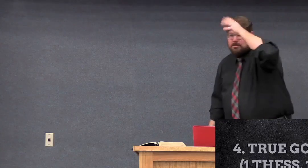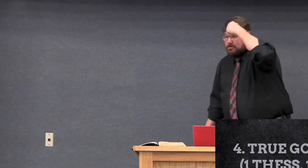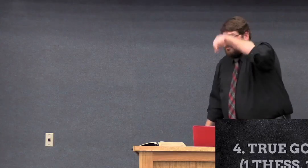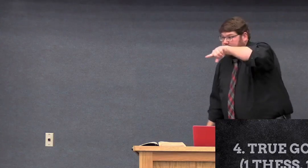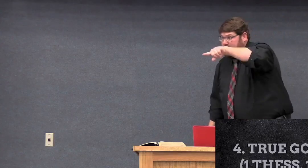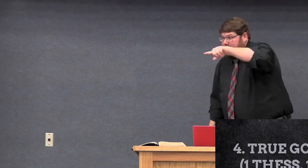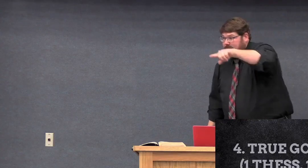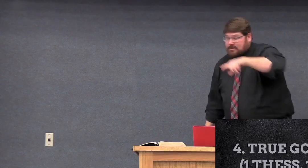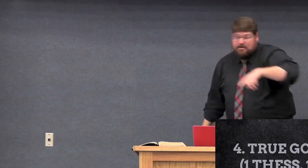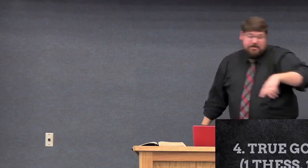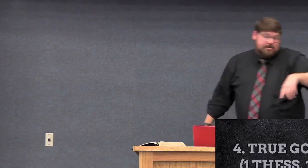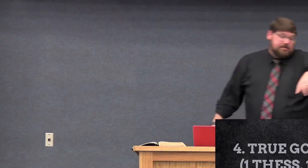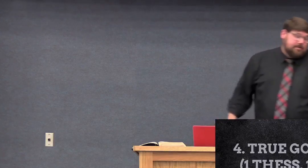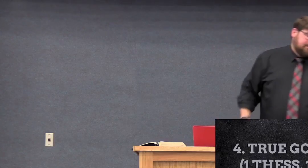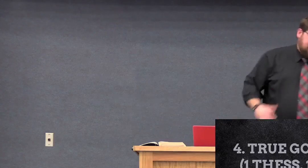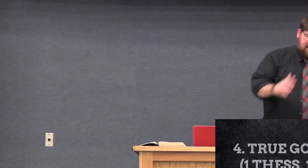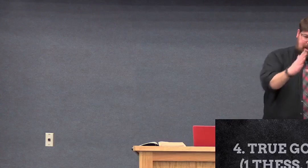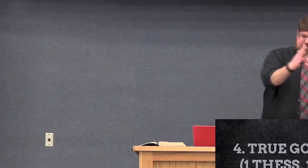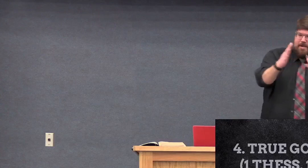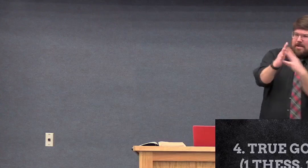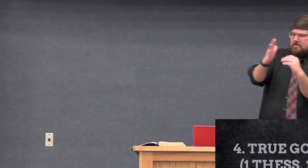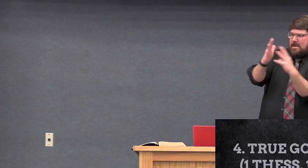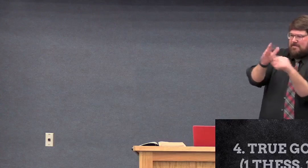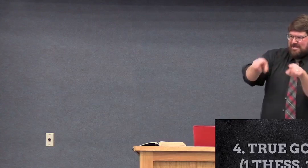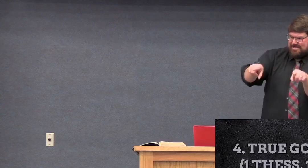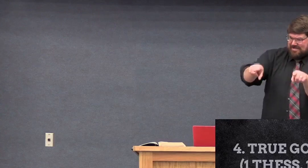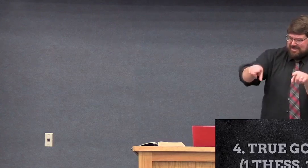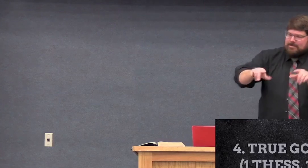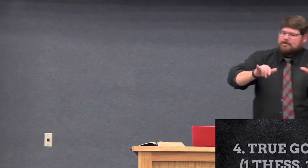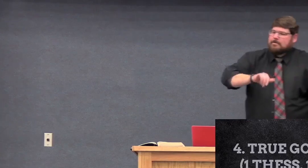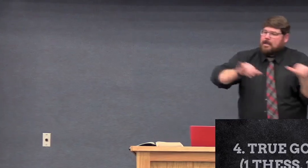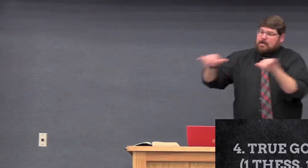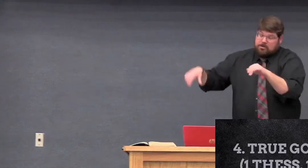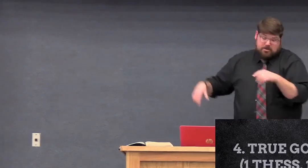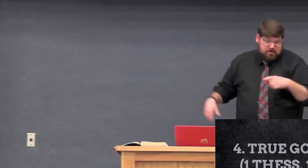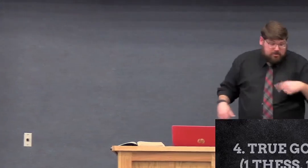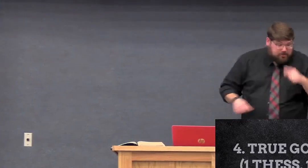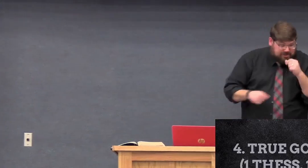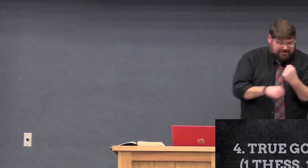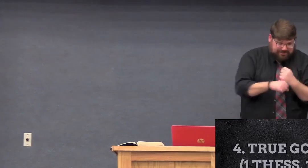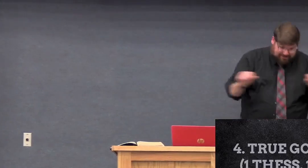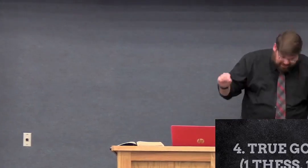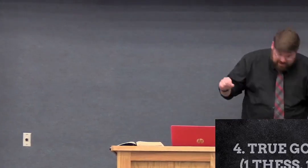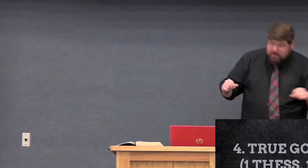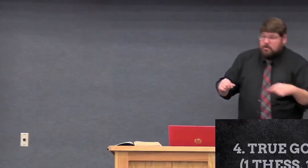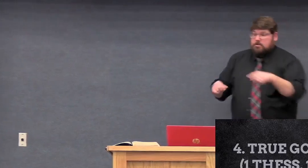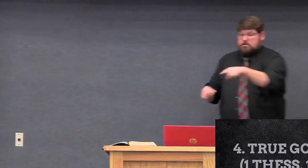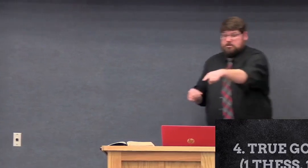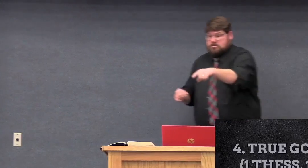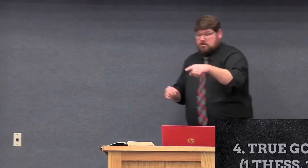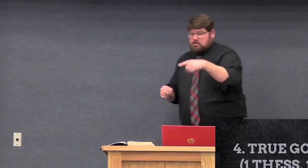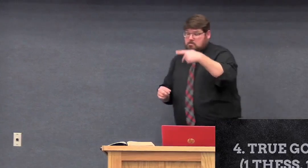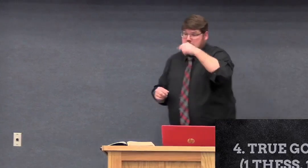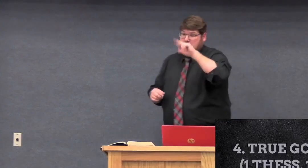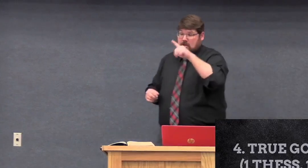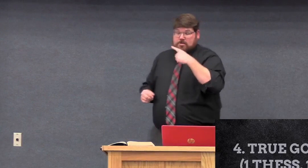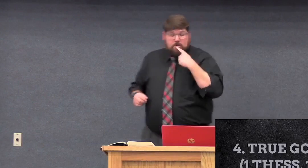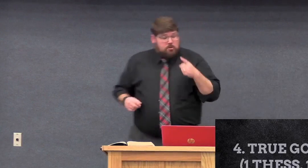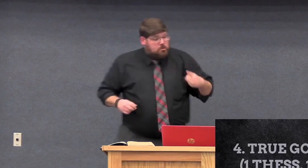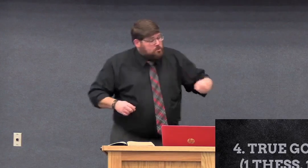children imitate their fathers or their parents. Children are imitators. And in the same way, those of you who are saved,